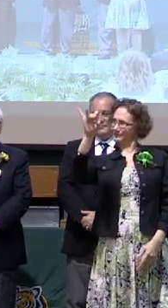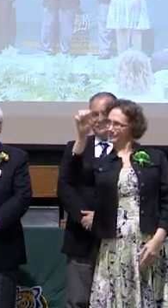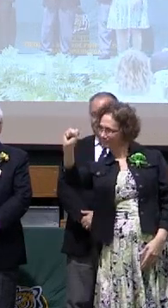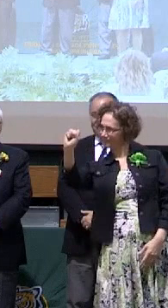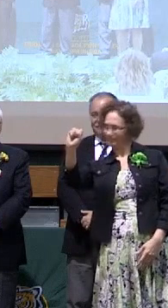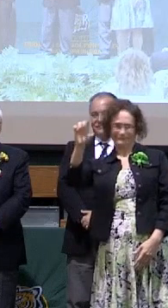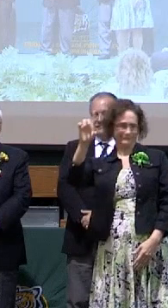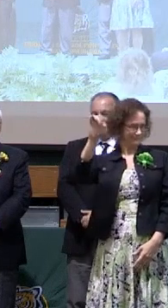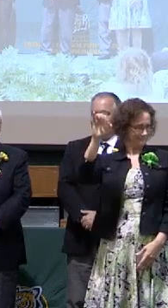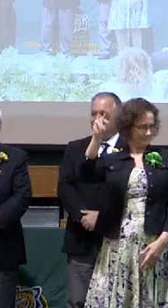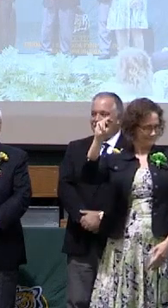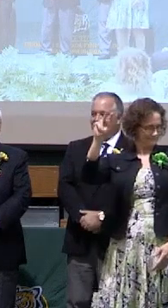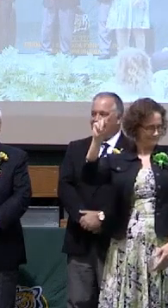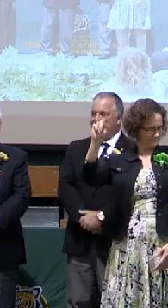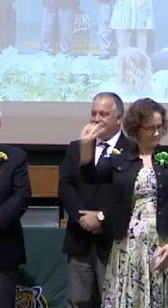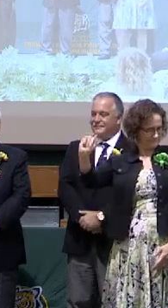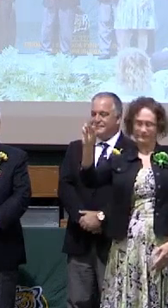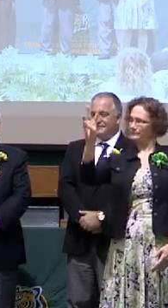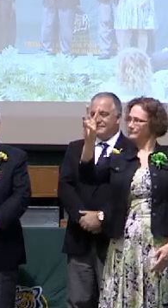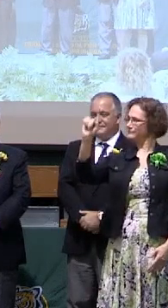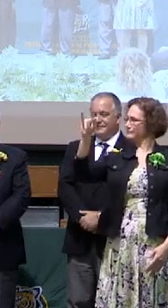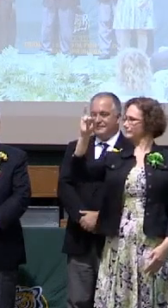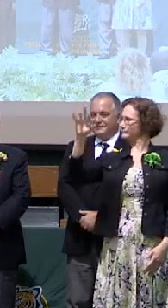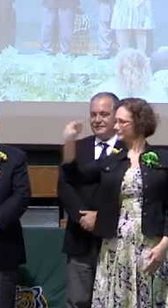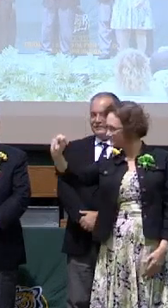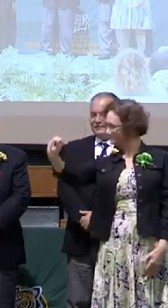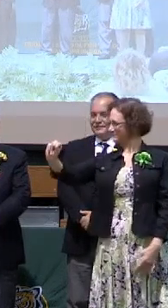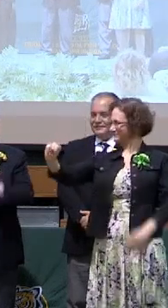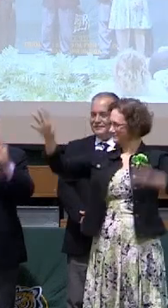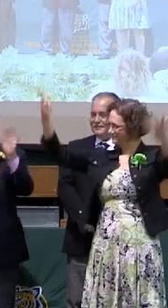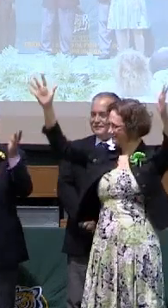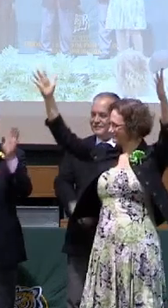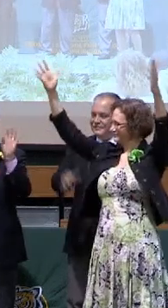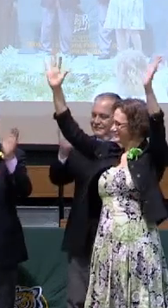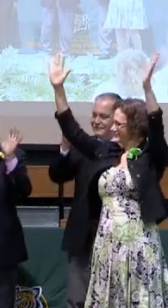Zykevius Deontay Walton.